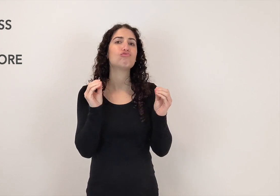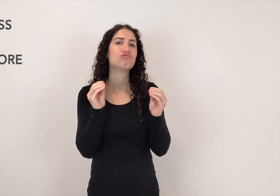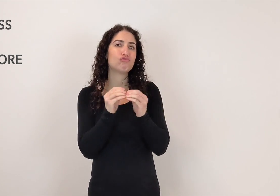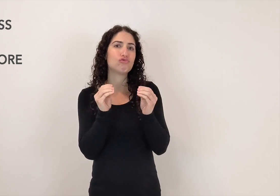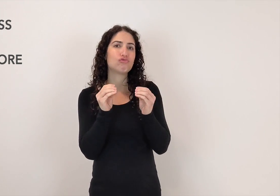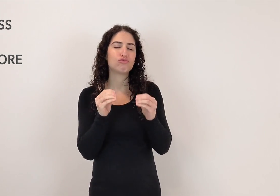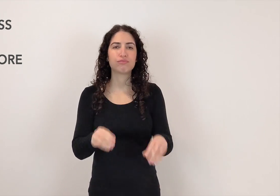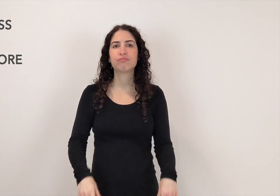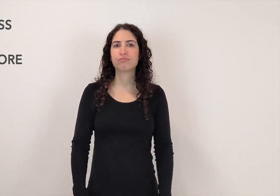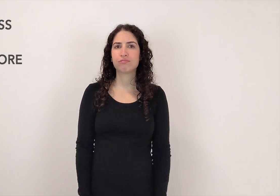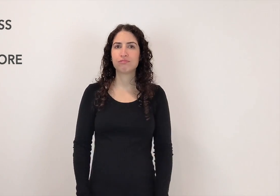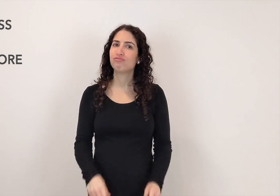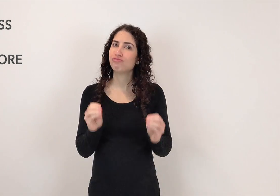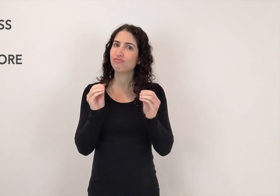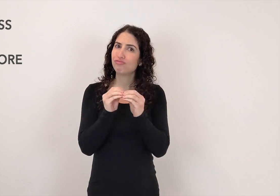And the lips.